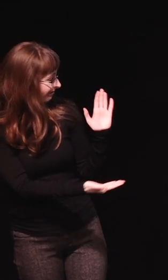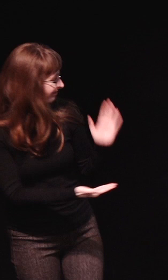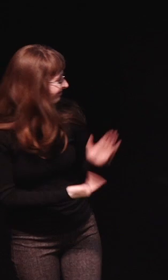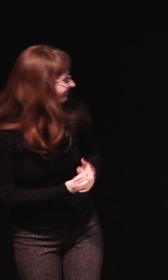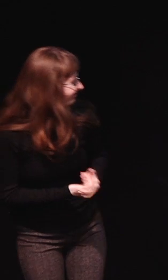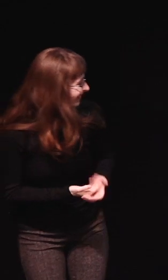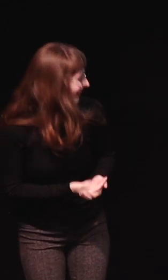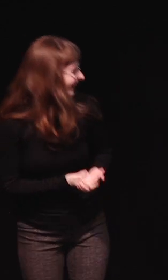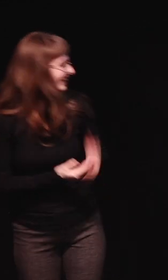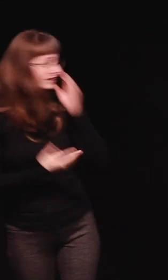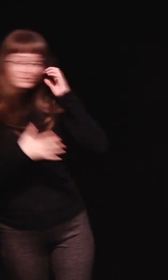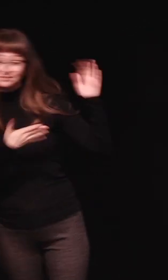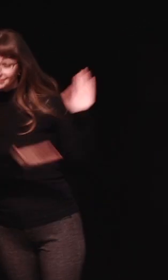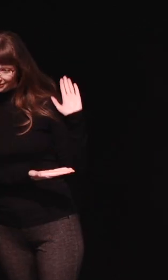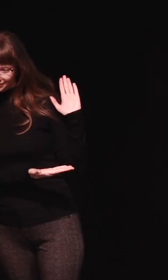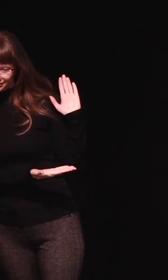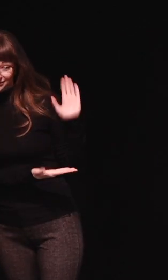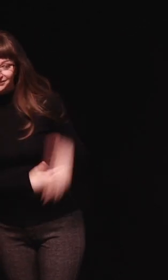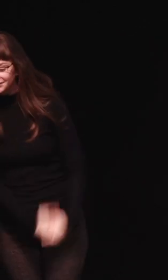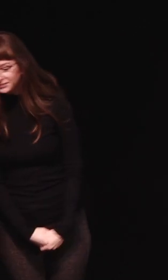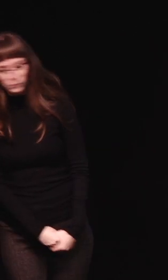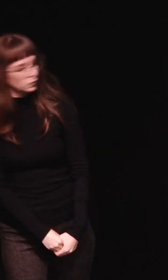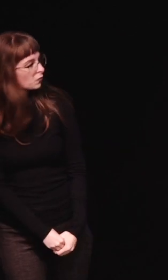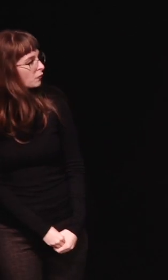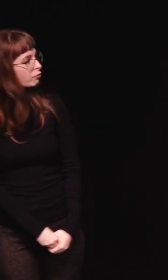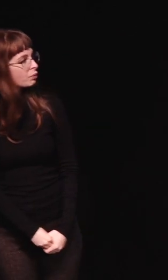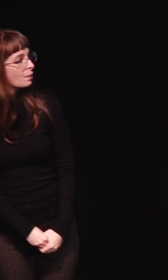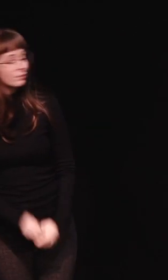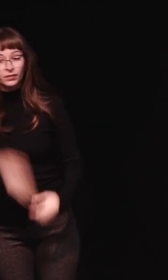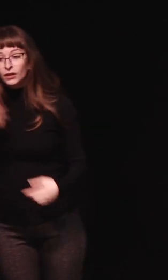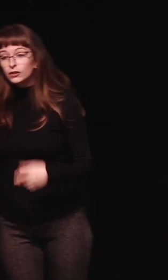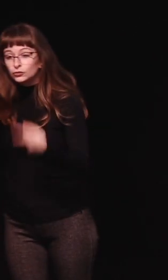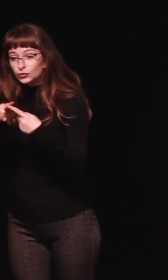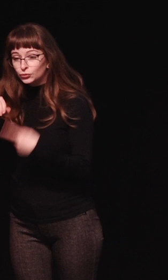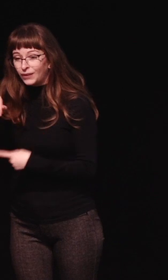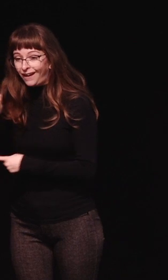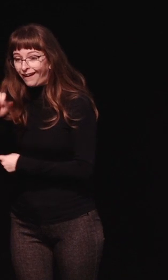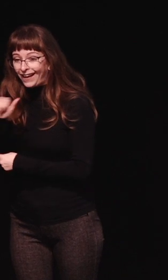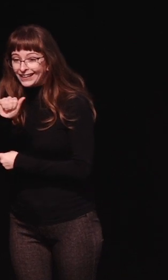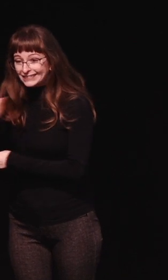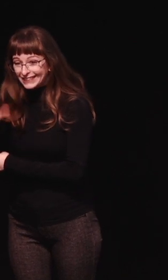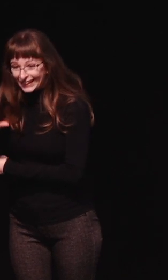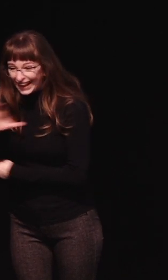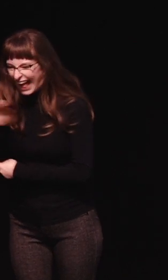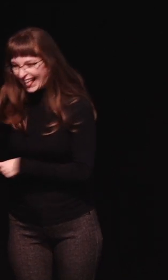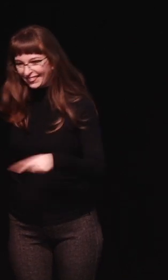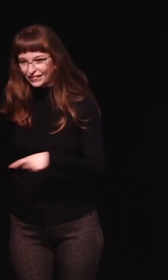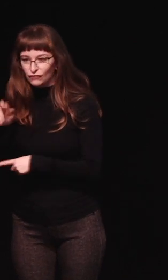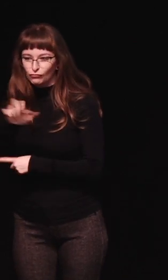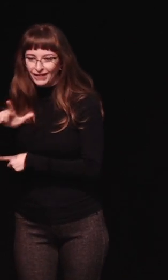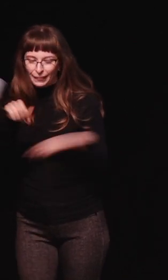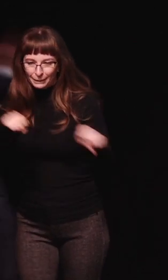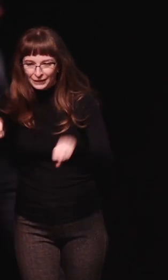Yes, please. We're presenting this citation to Isaac and to the Real Abilities Film Festival. So